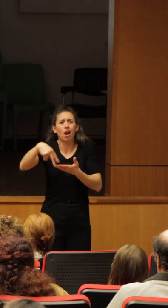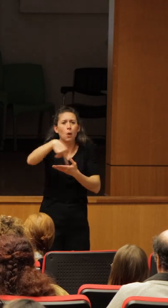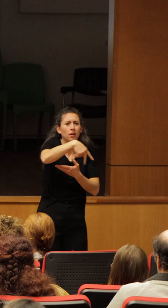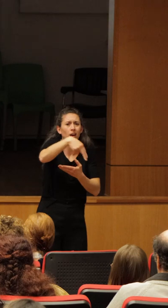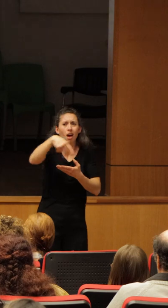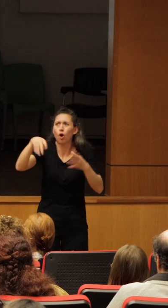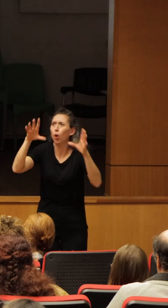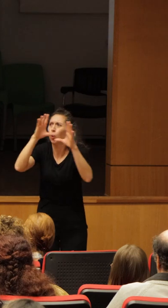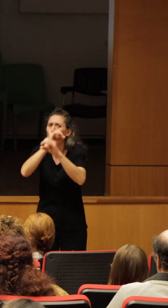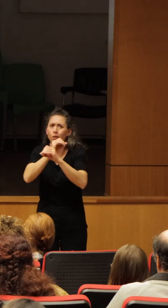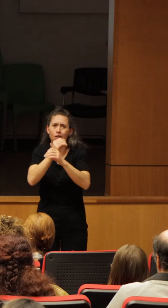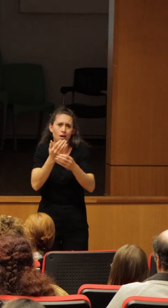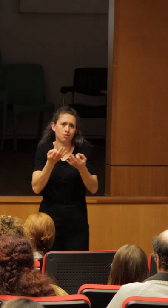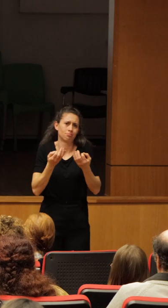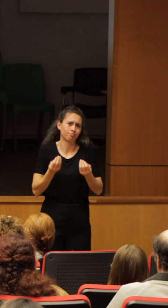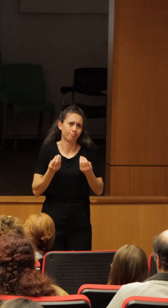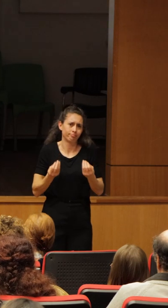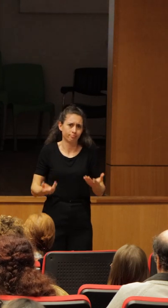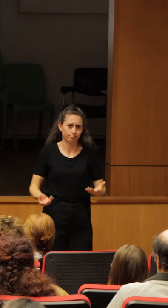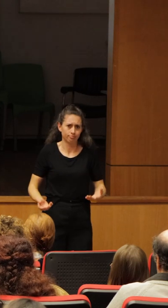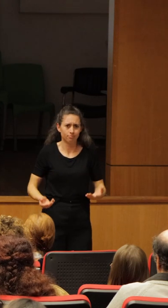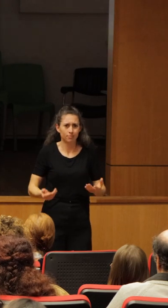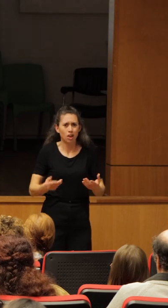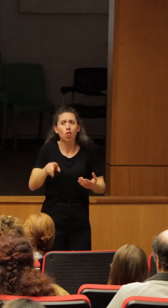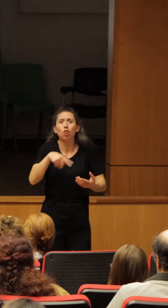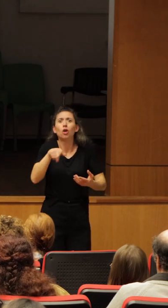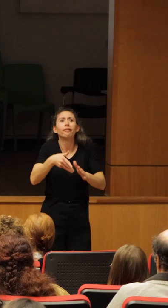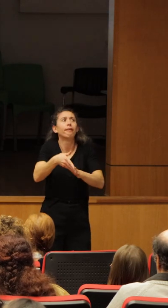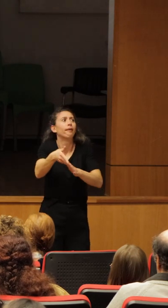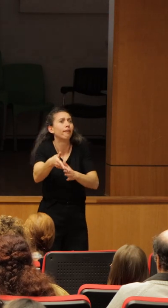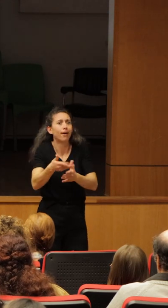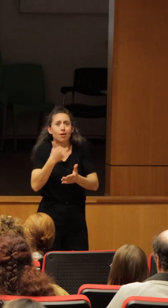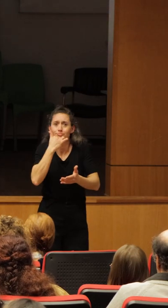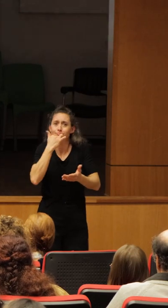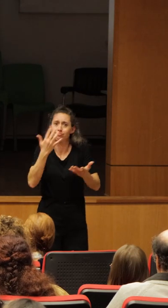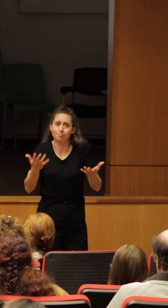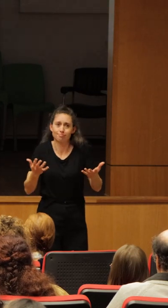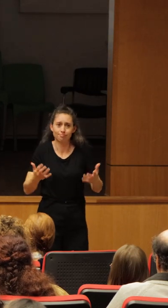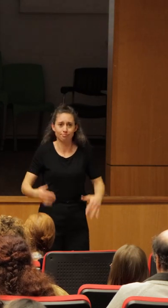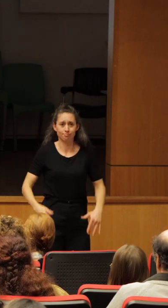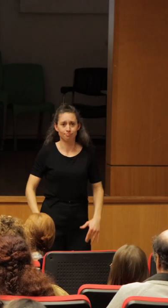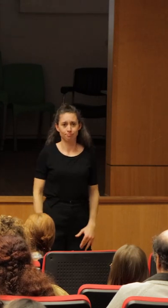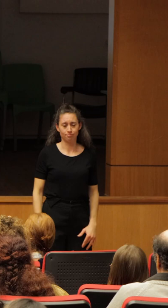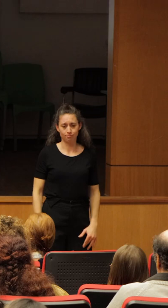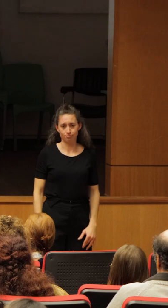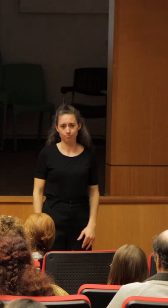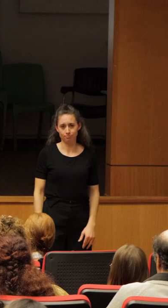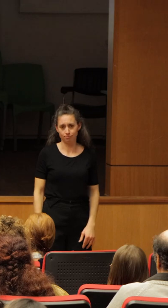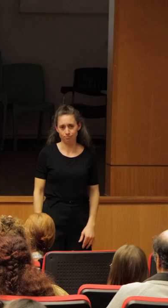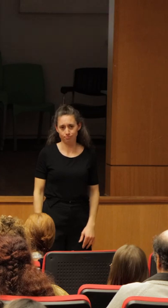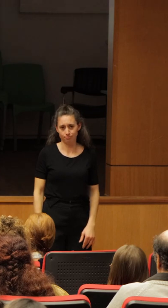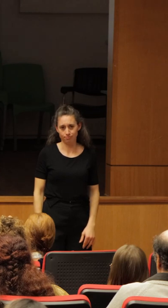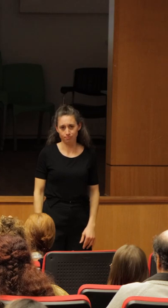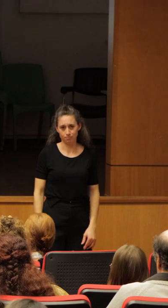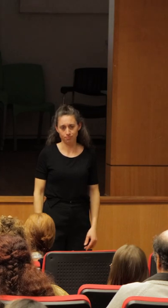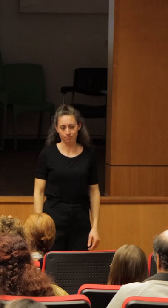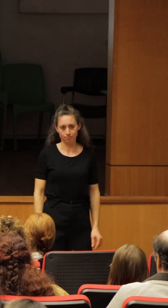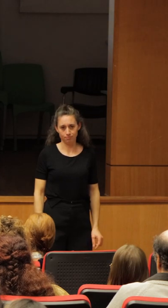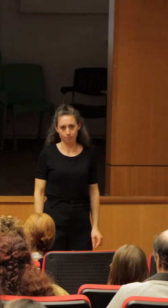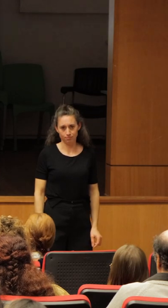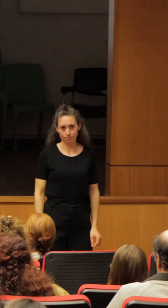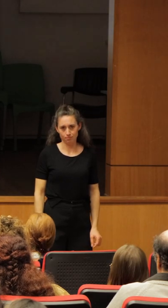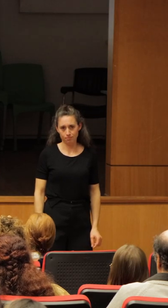oscuridad? God knows where you're gonna end up. ¿Quién sabe dónde terminaríamos? But the reality is that to produce the